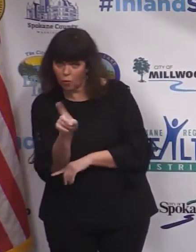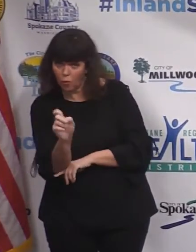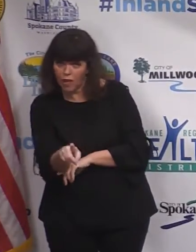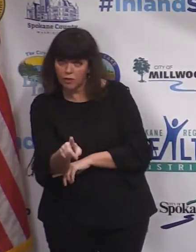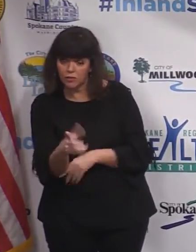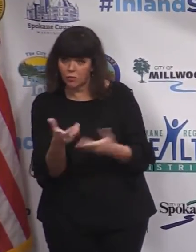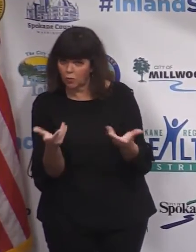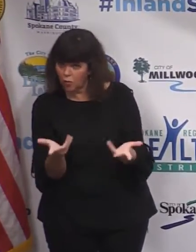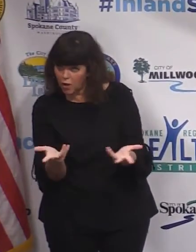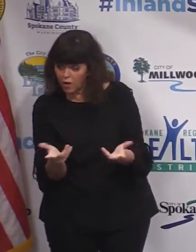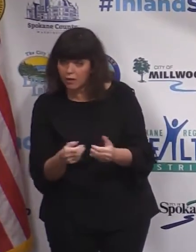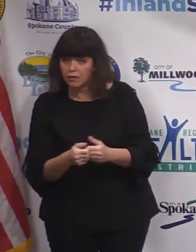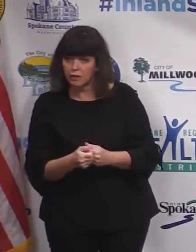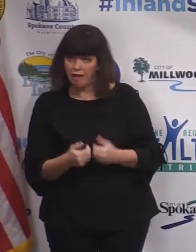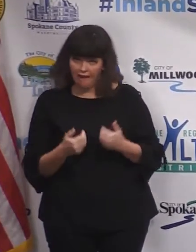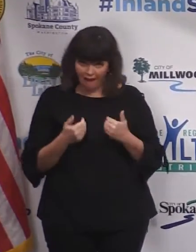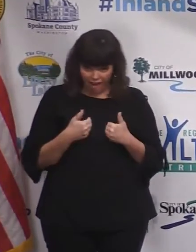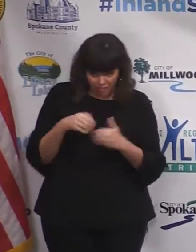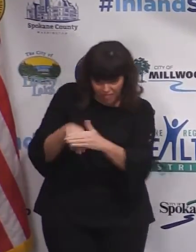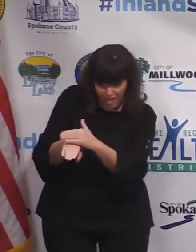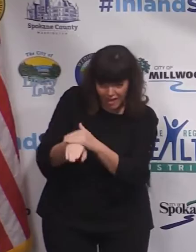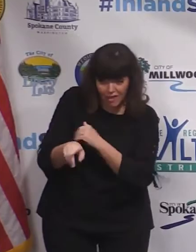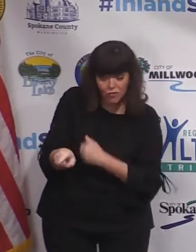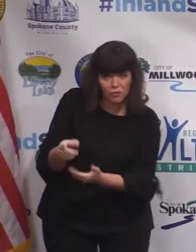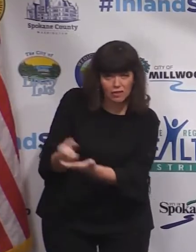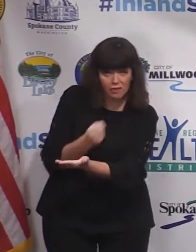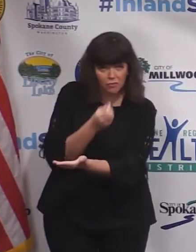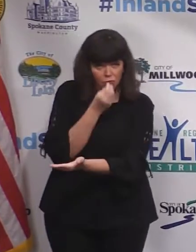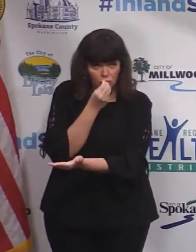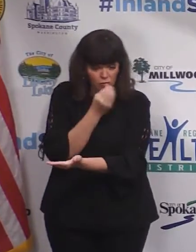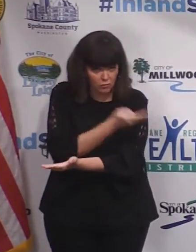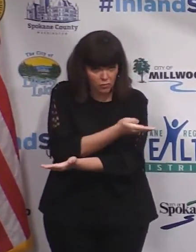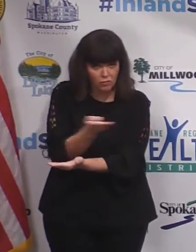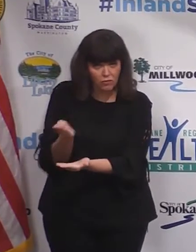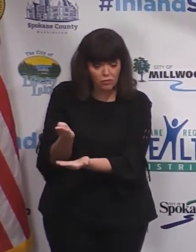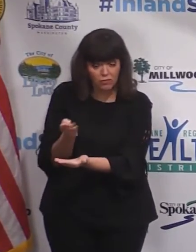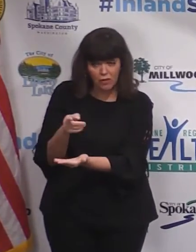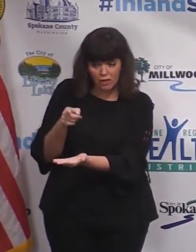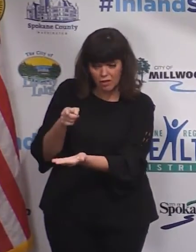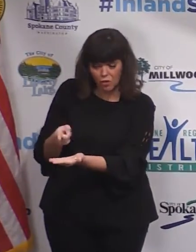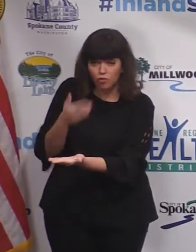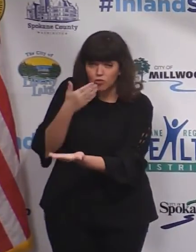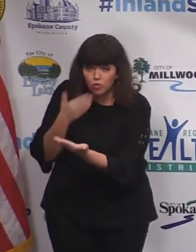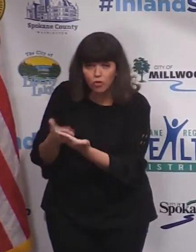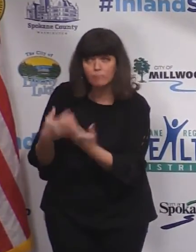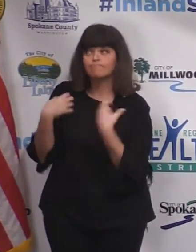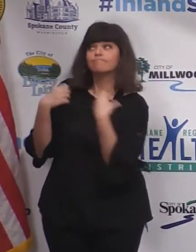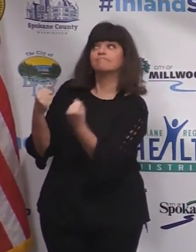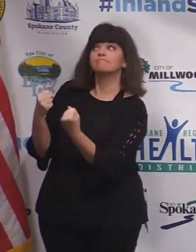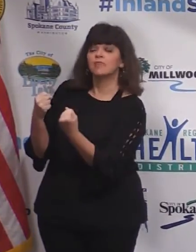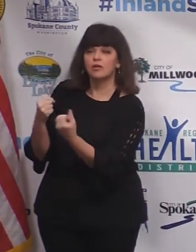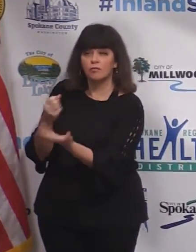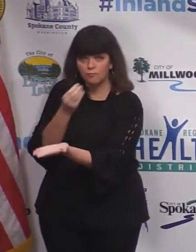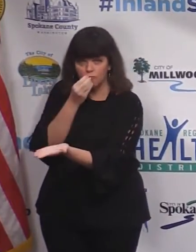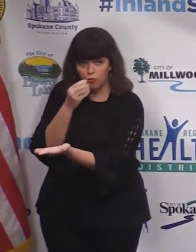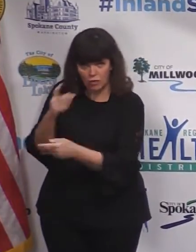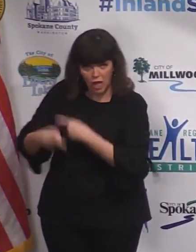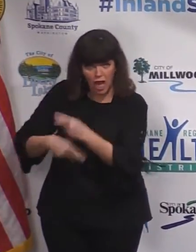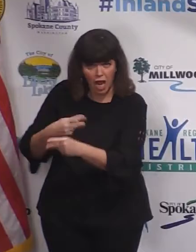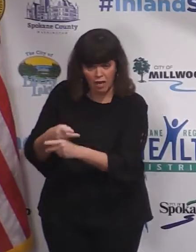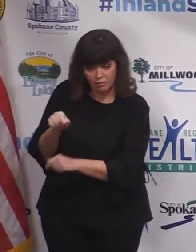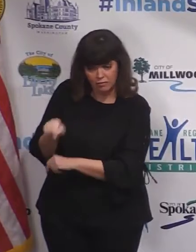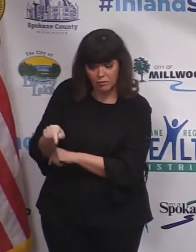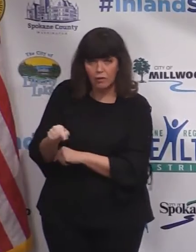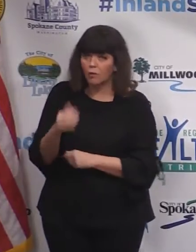food, healthy food? And do we have a strong, sustainable supply chain? Access to healthy food is